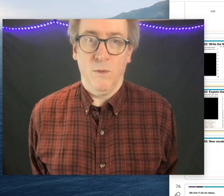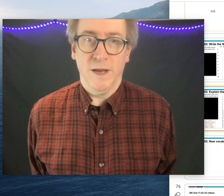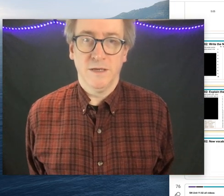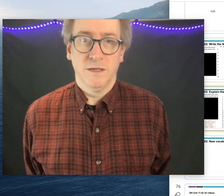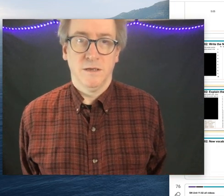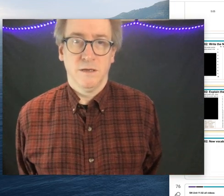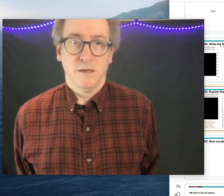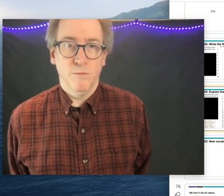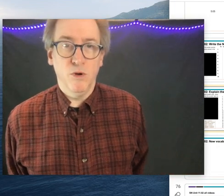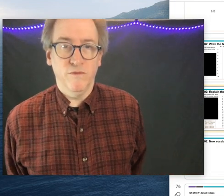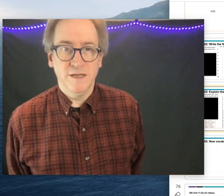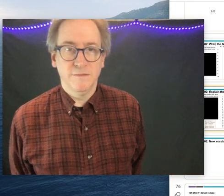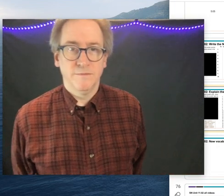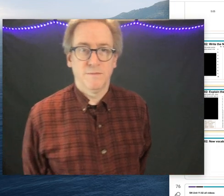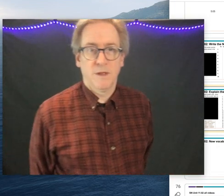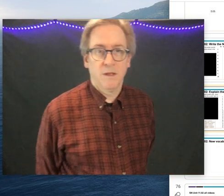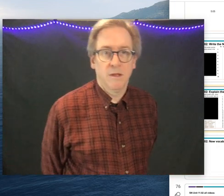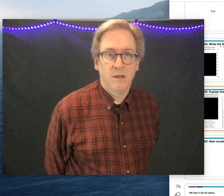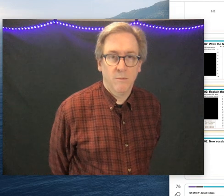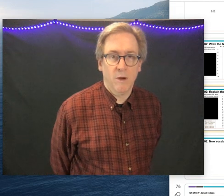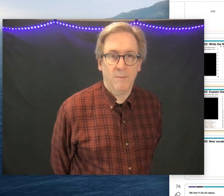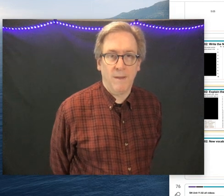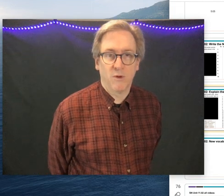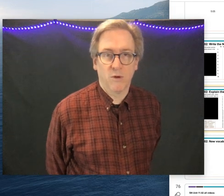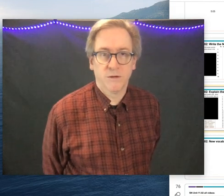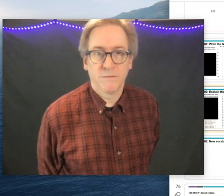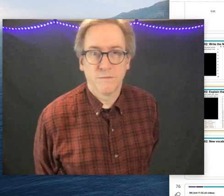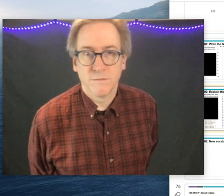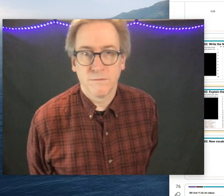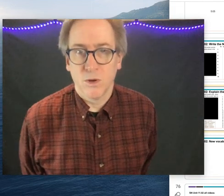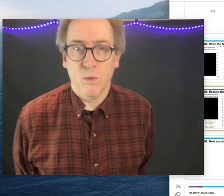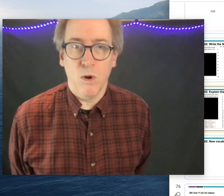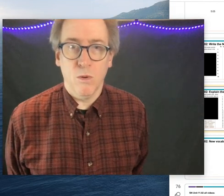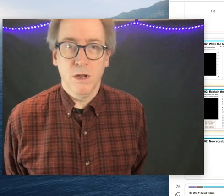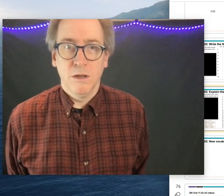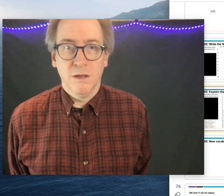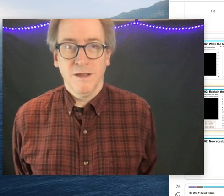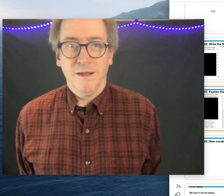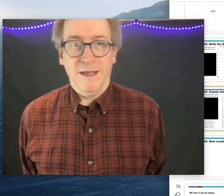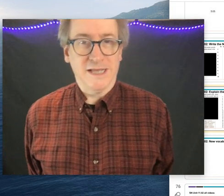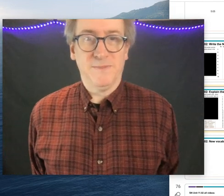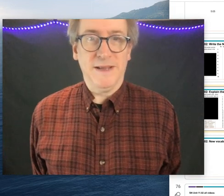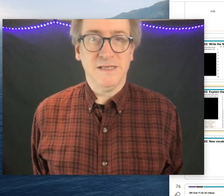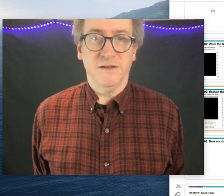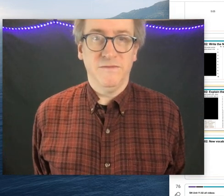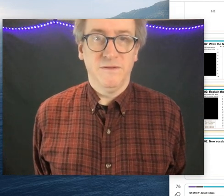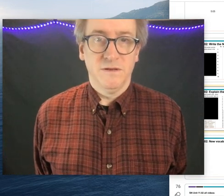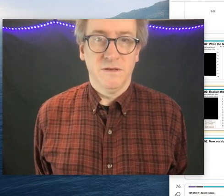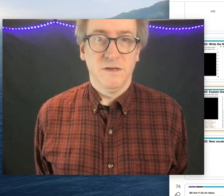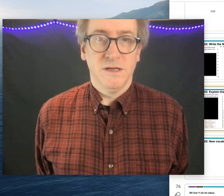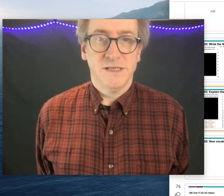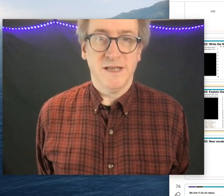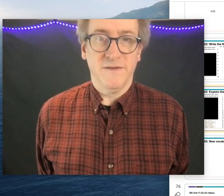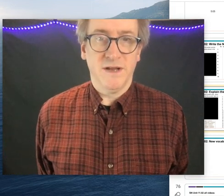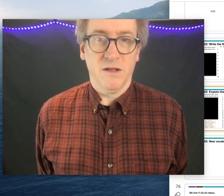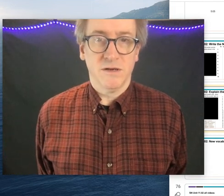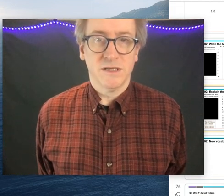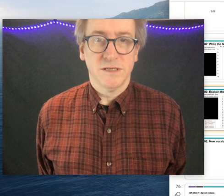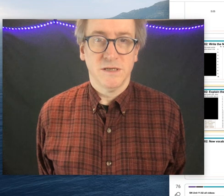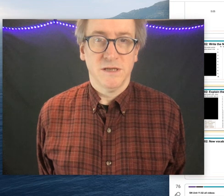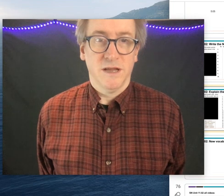I went, movie, bought popcorn. Whoa, expensive,